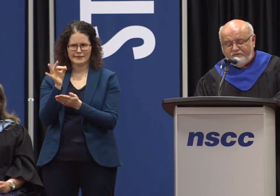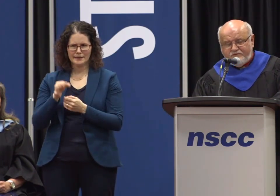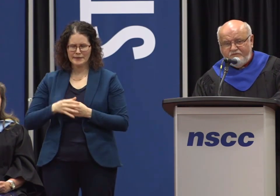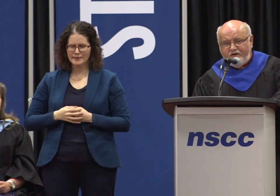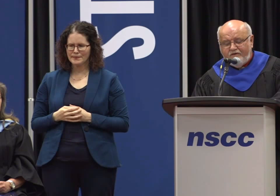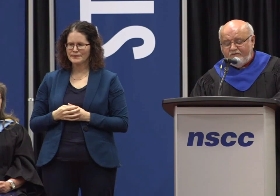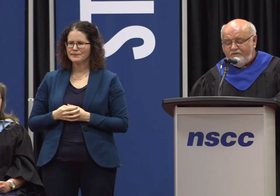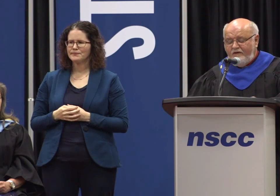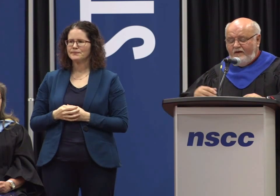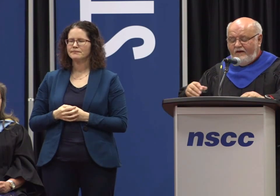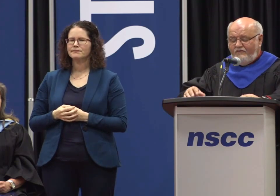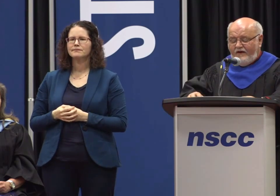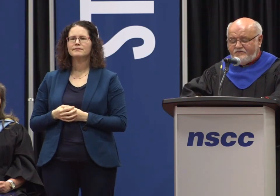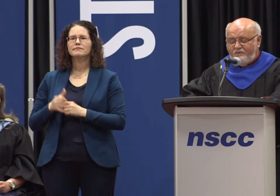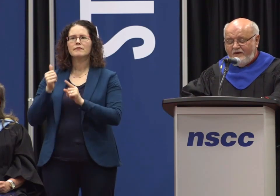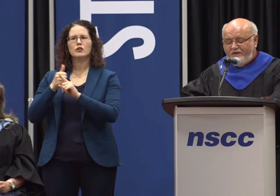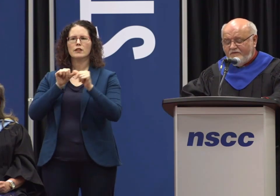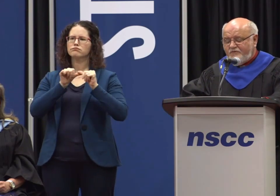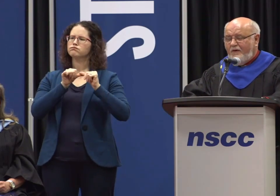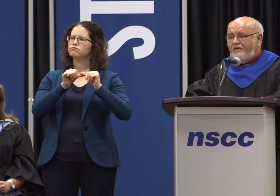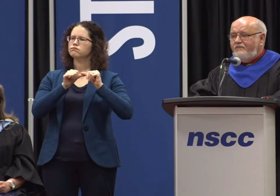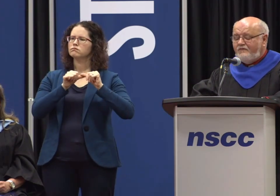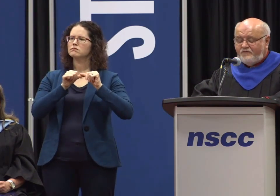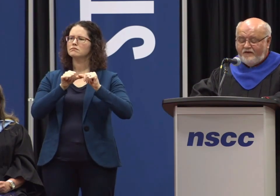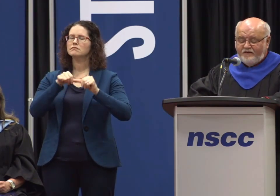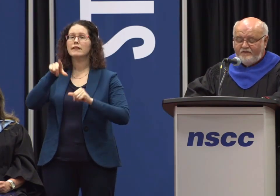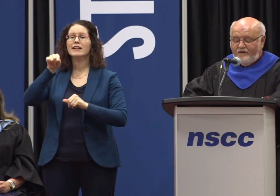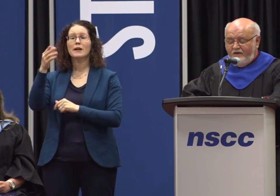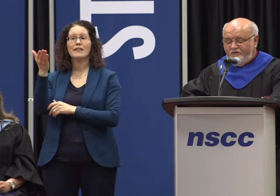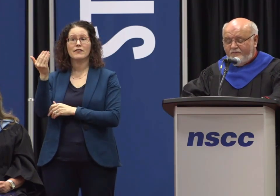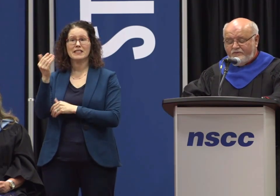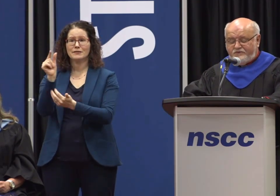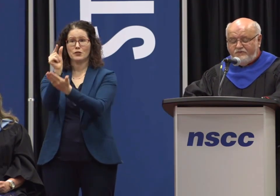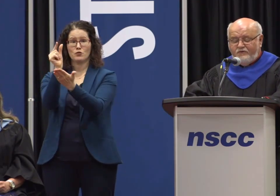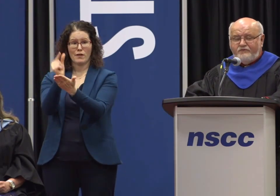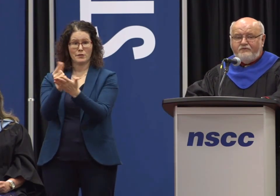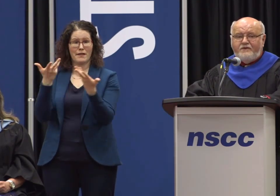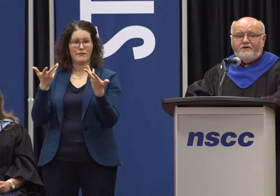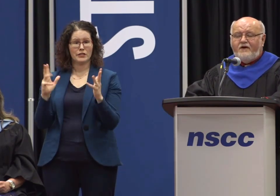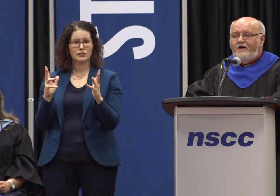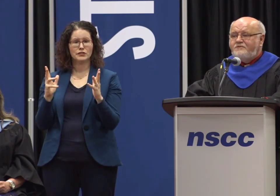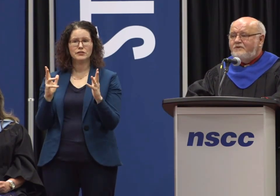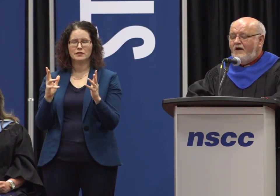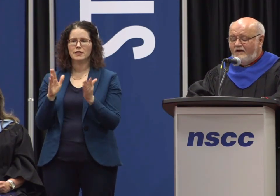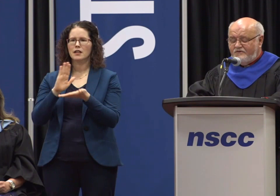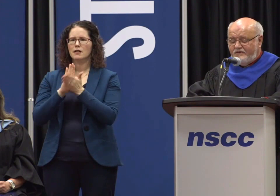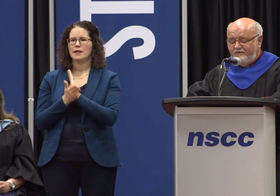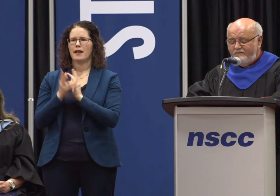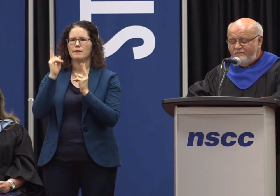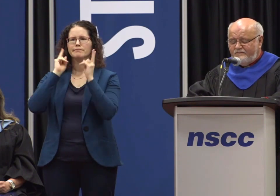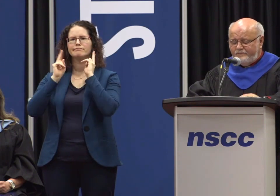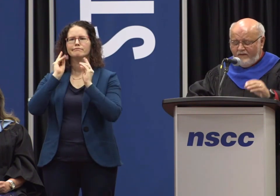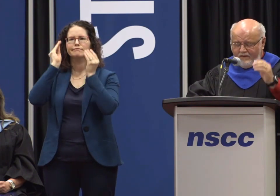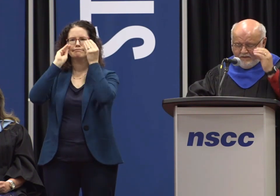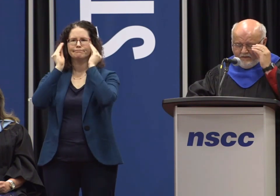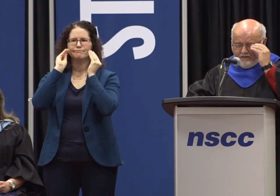Carol persevered and graduated in 2015 to pursue her dream in cosmetology.